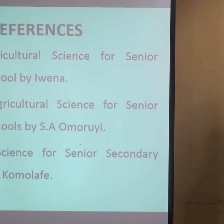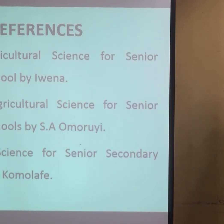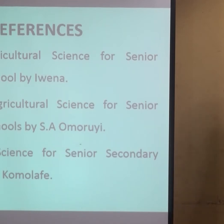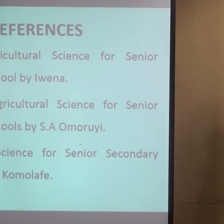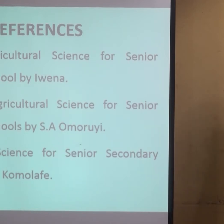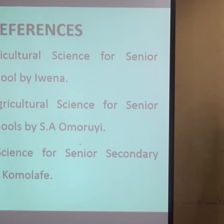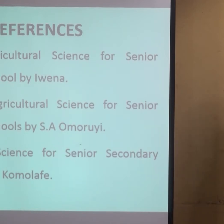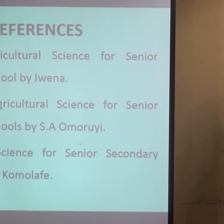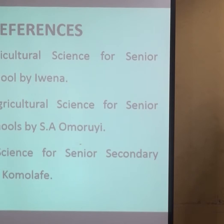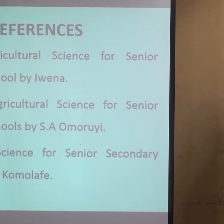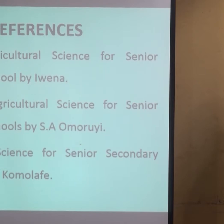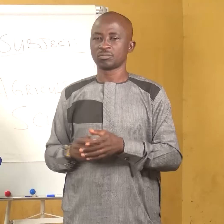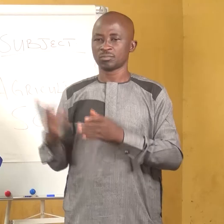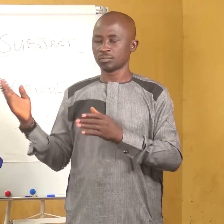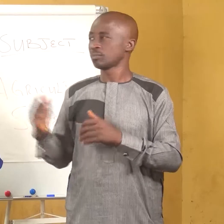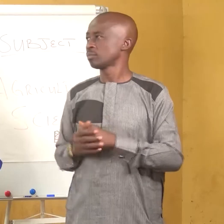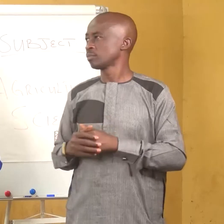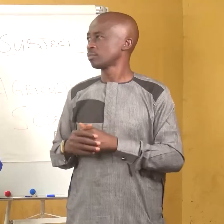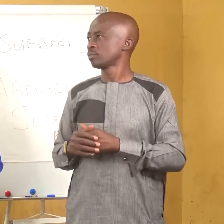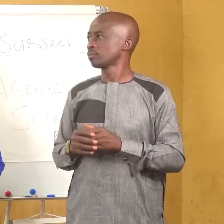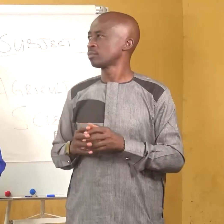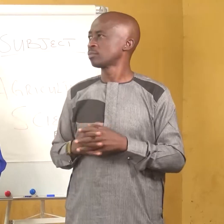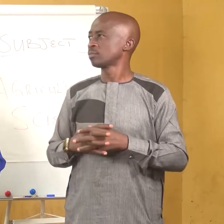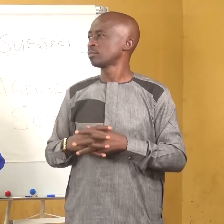M.F. Mofo-Lafe.